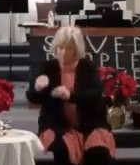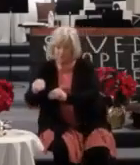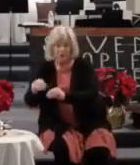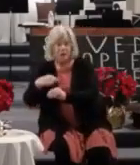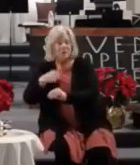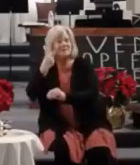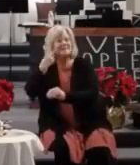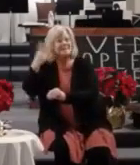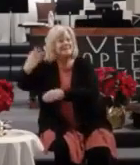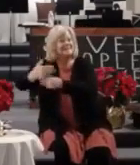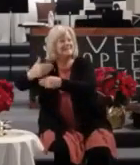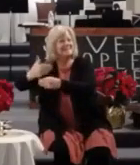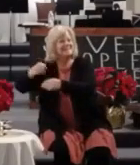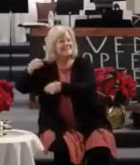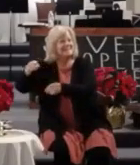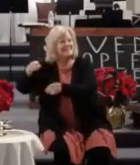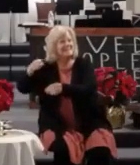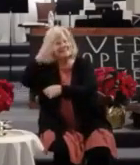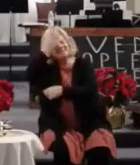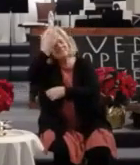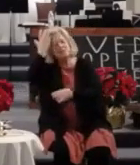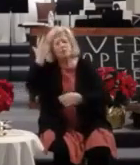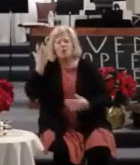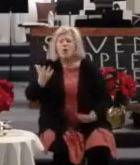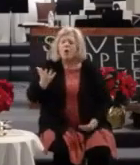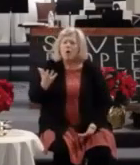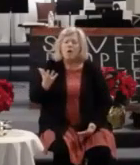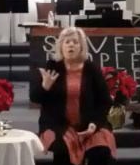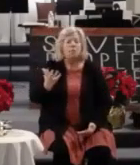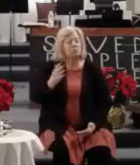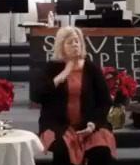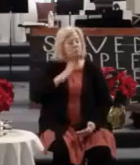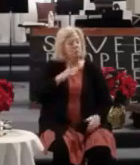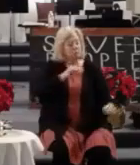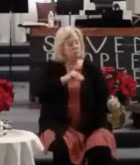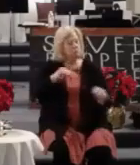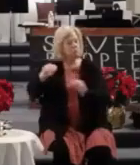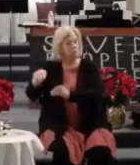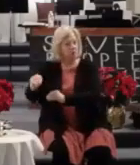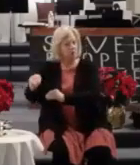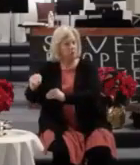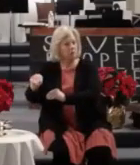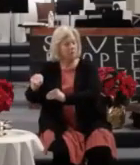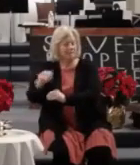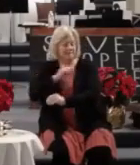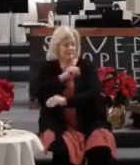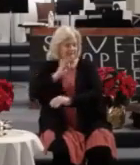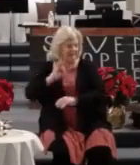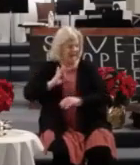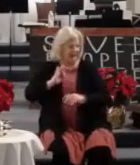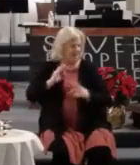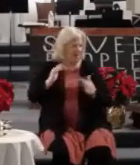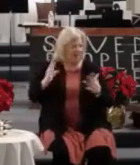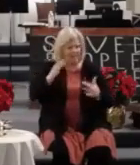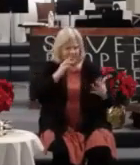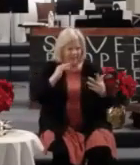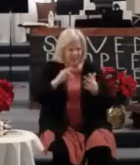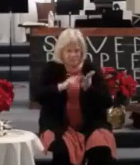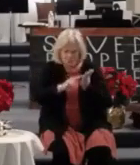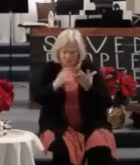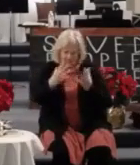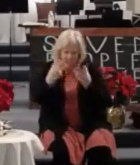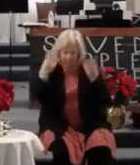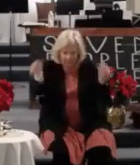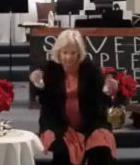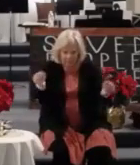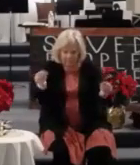window. His bed was moved, and after the staff had left, he slowly